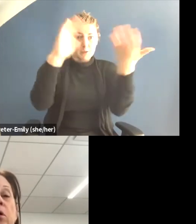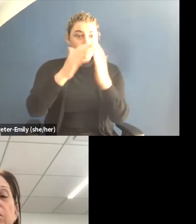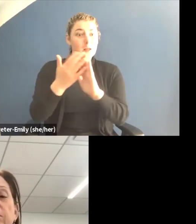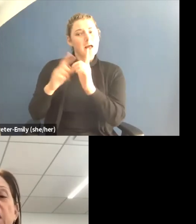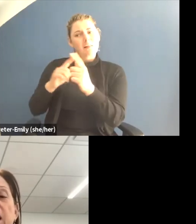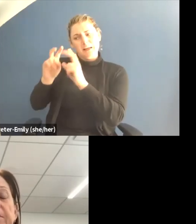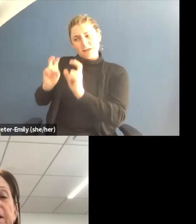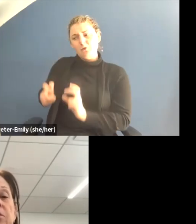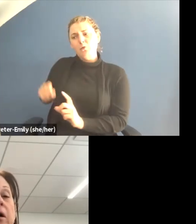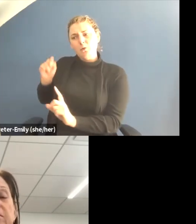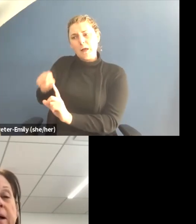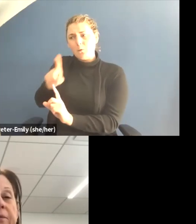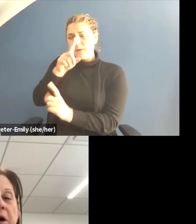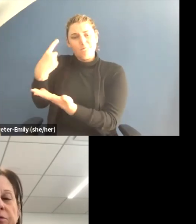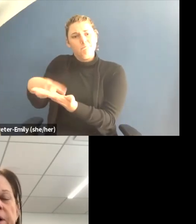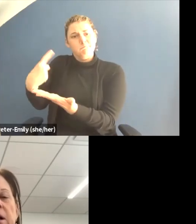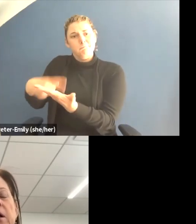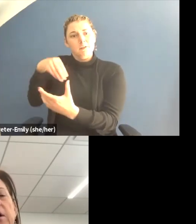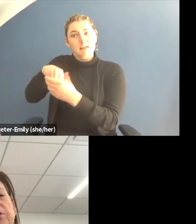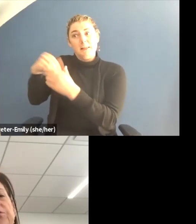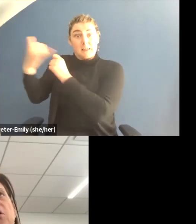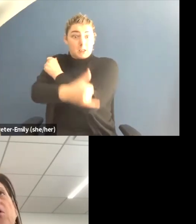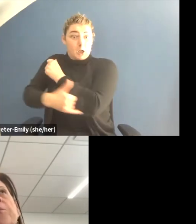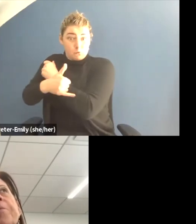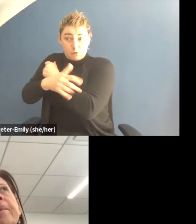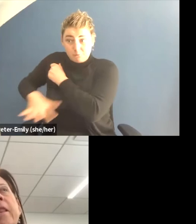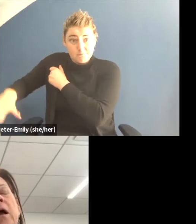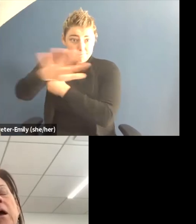that were being talked about in the country. So